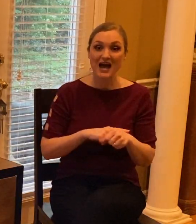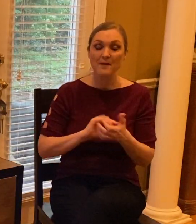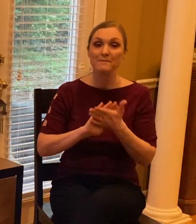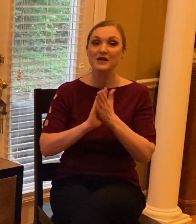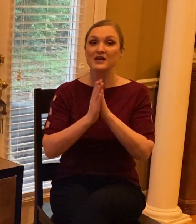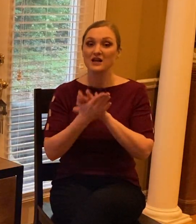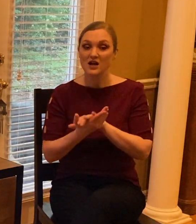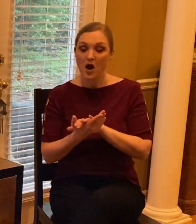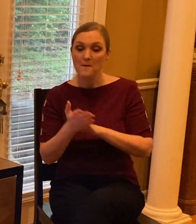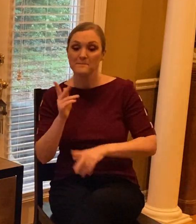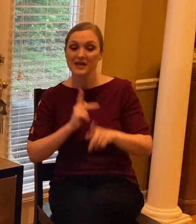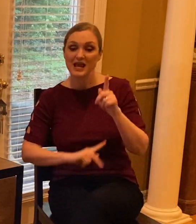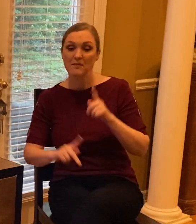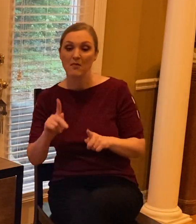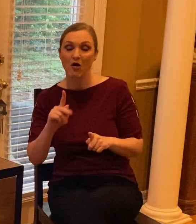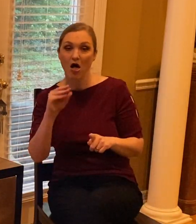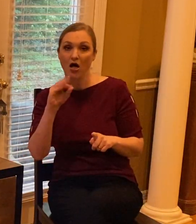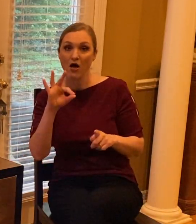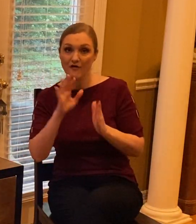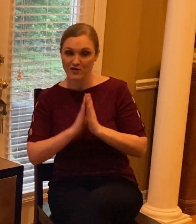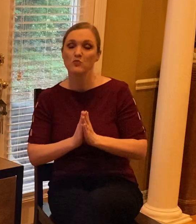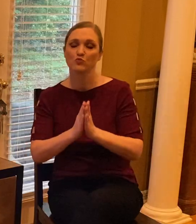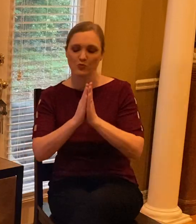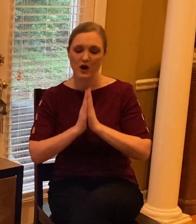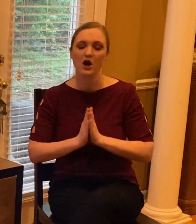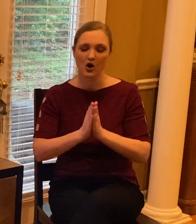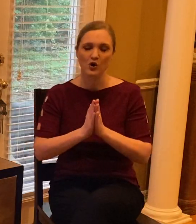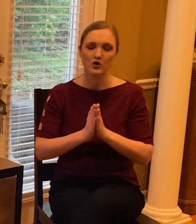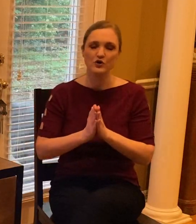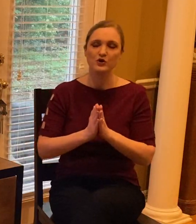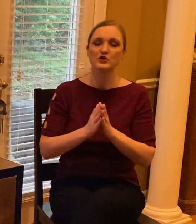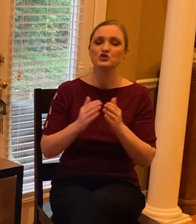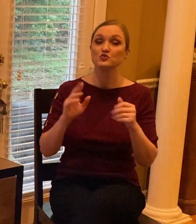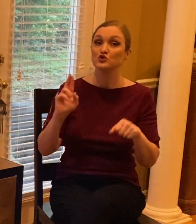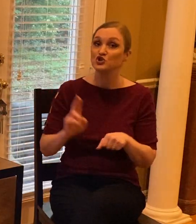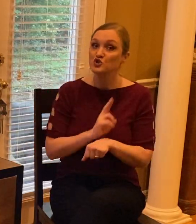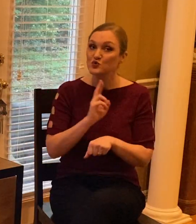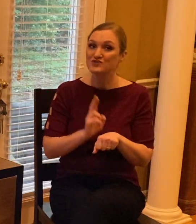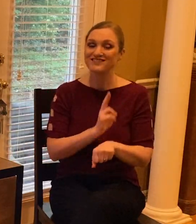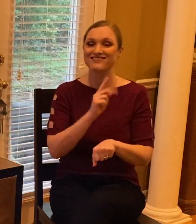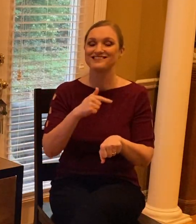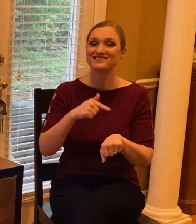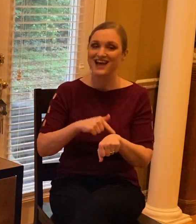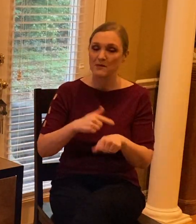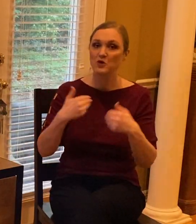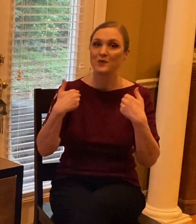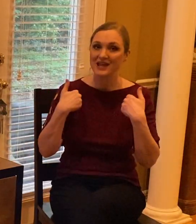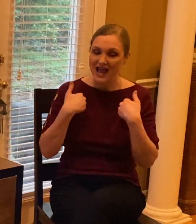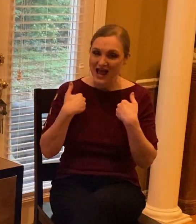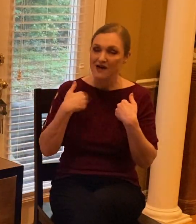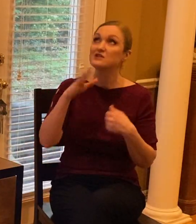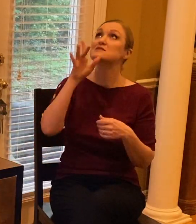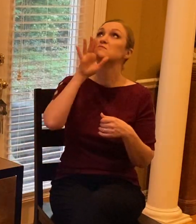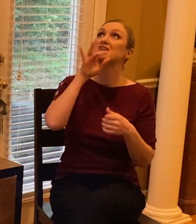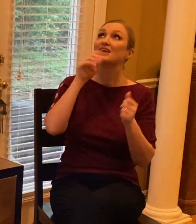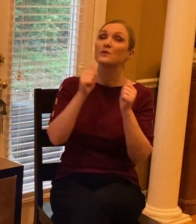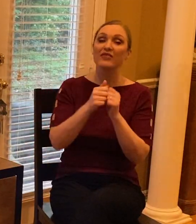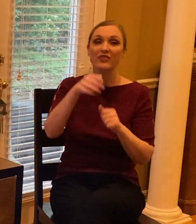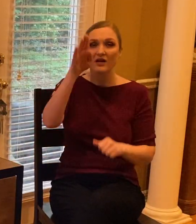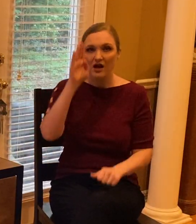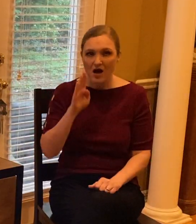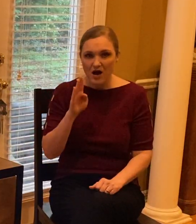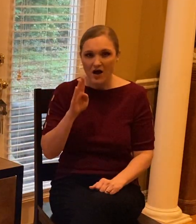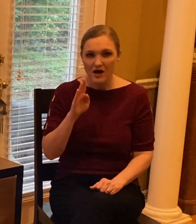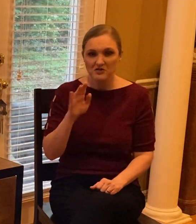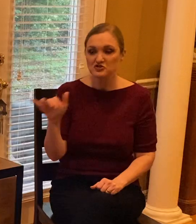ourselves to being people of prayer, to making the most of the time that we have in speaking to God?